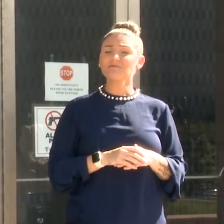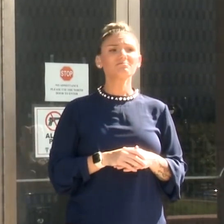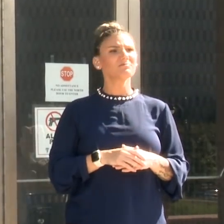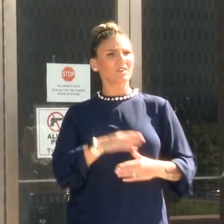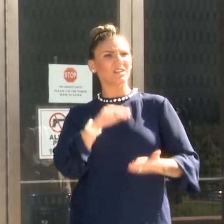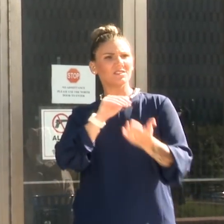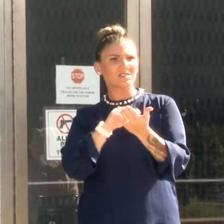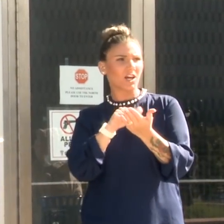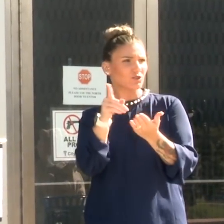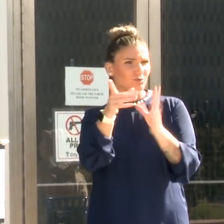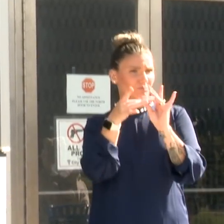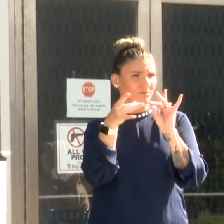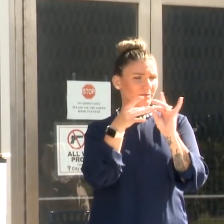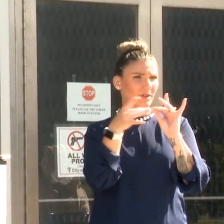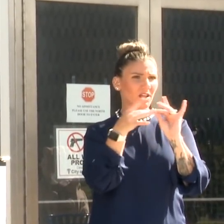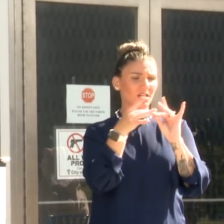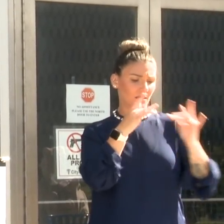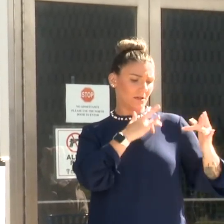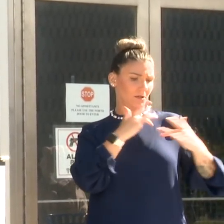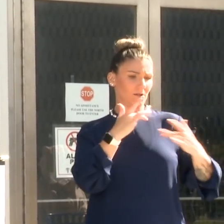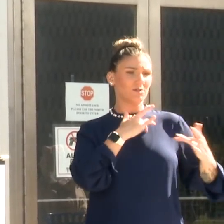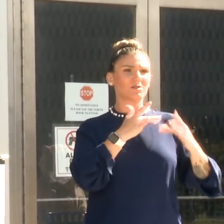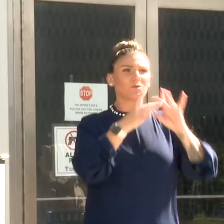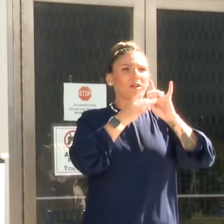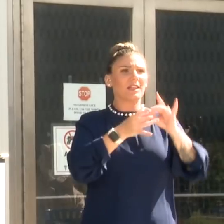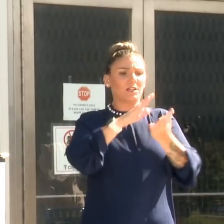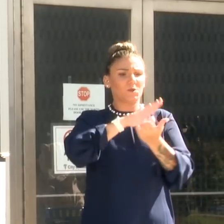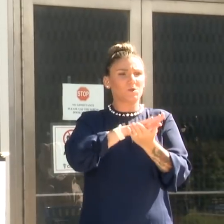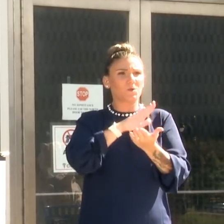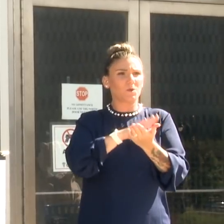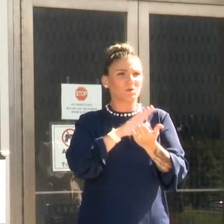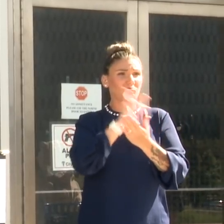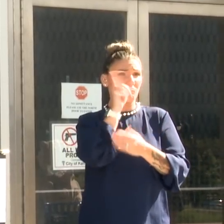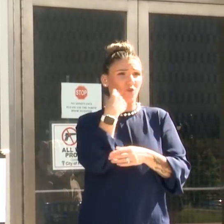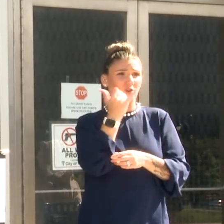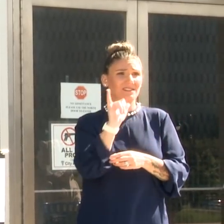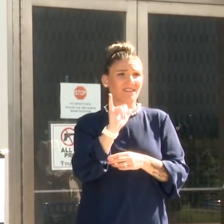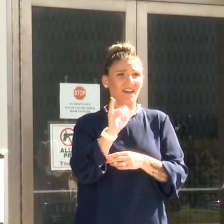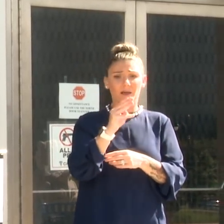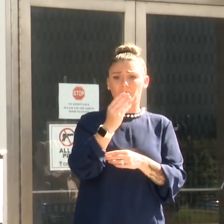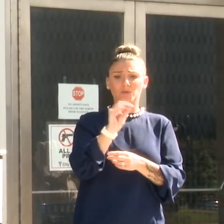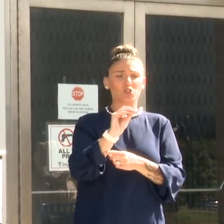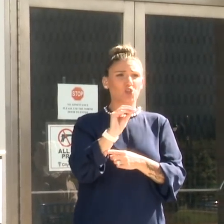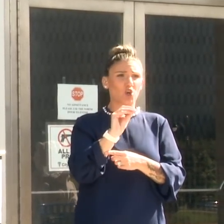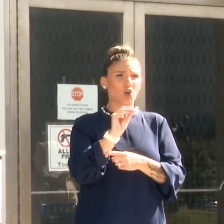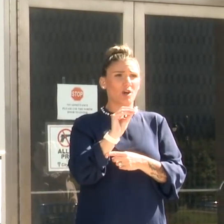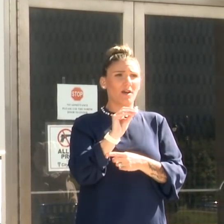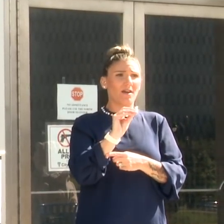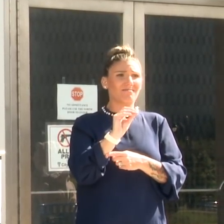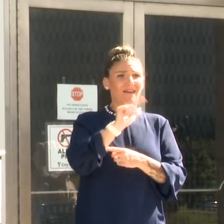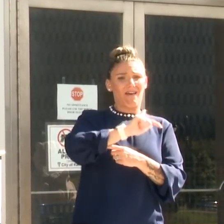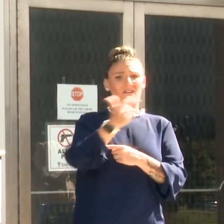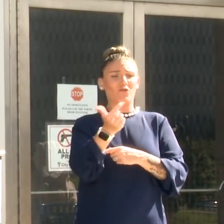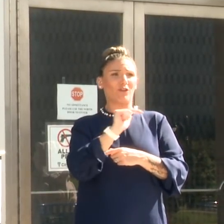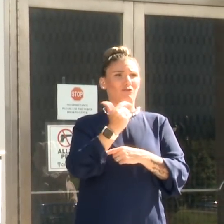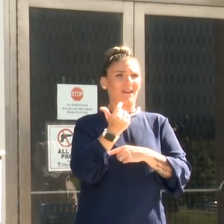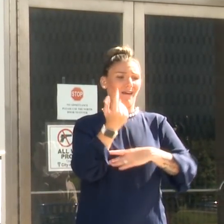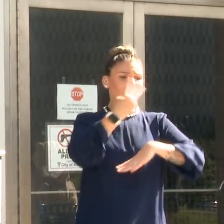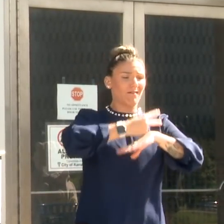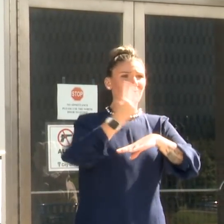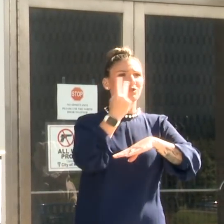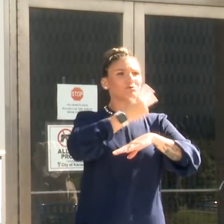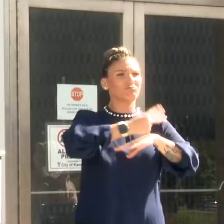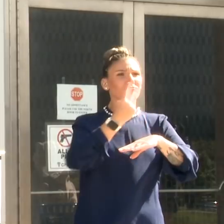Doctor, you brought up the concern about schools. Looks like Missouri's going to go to every other day, classroom work, every other